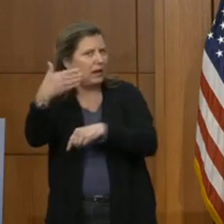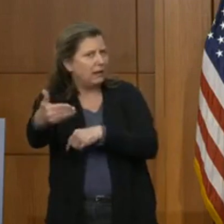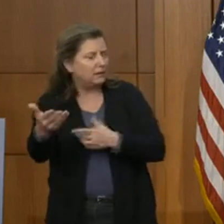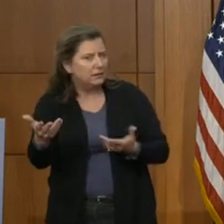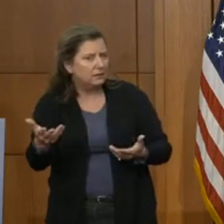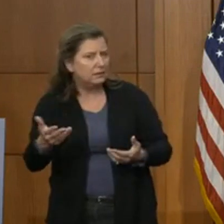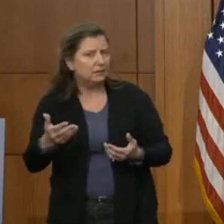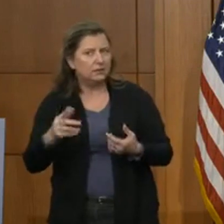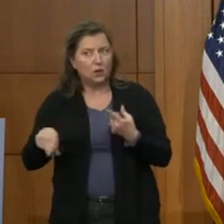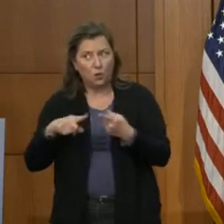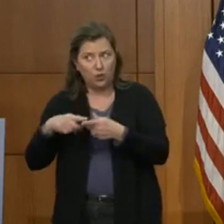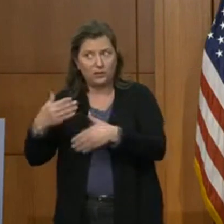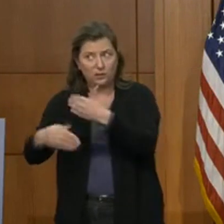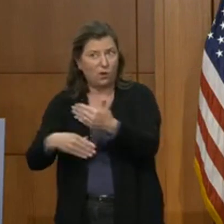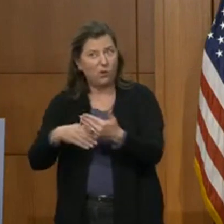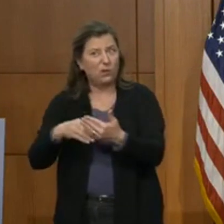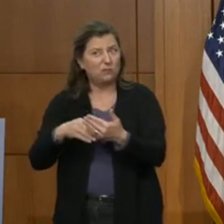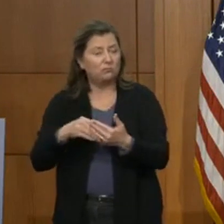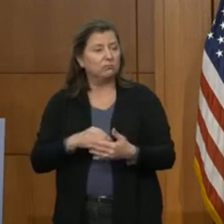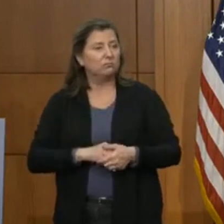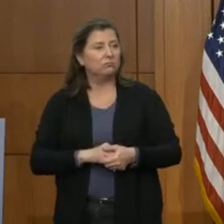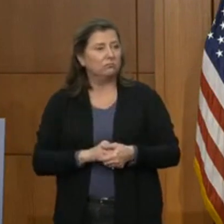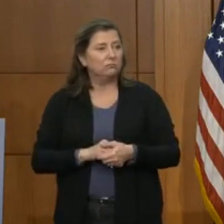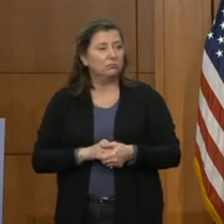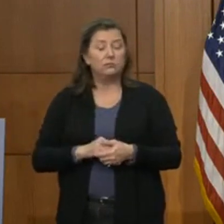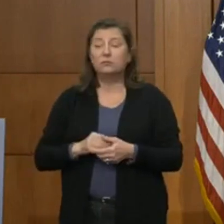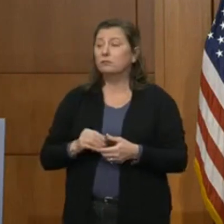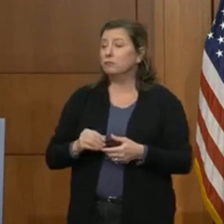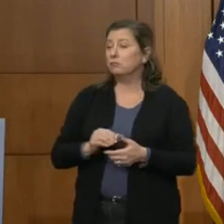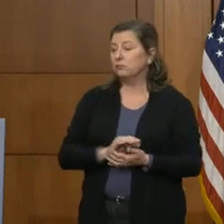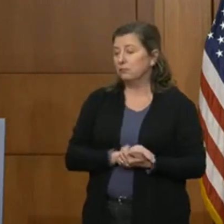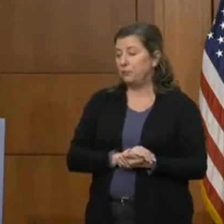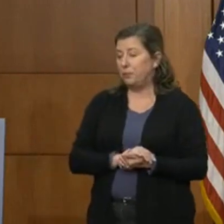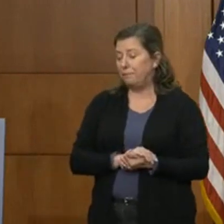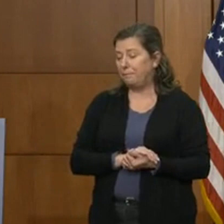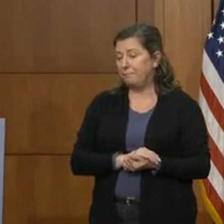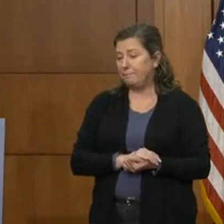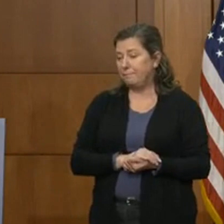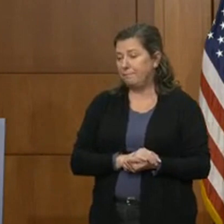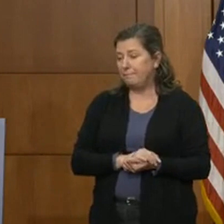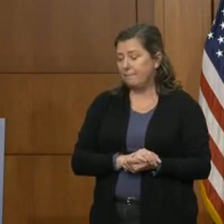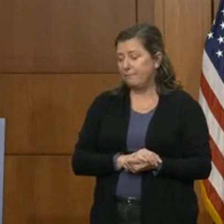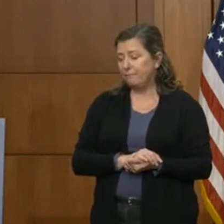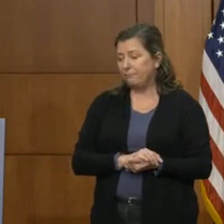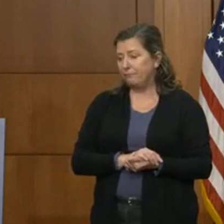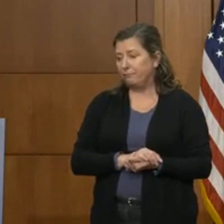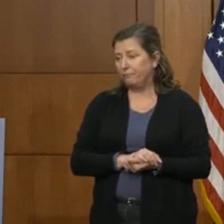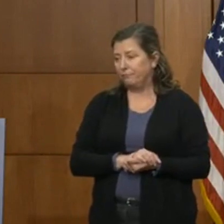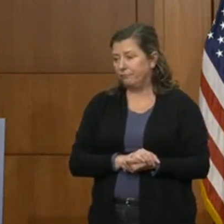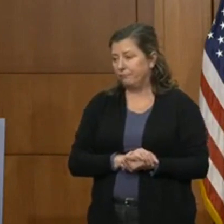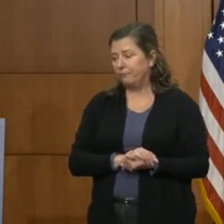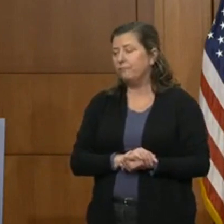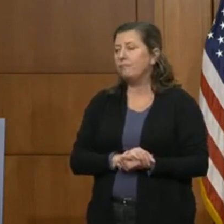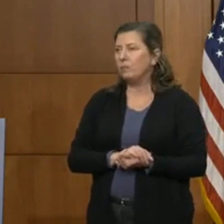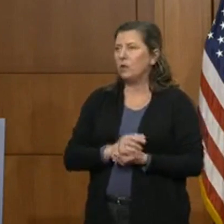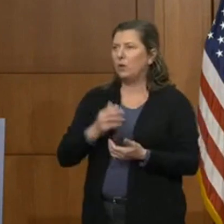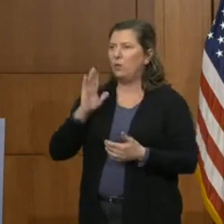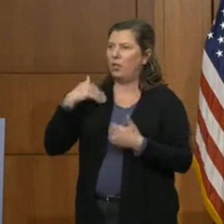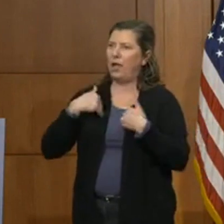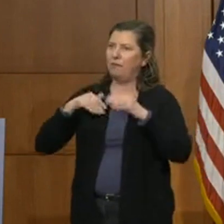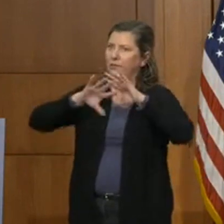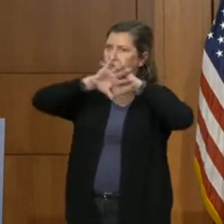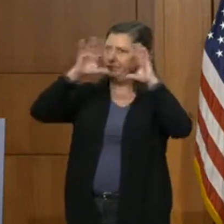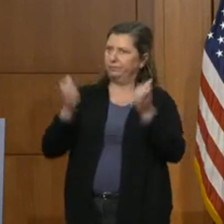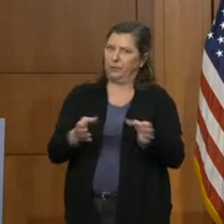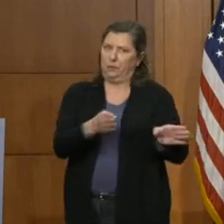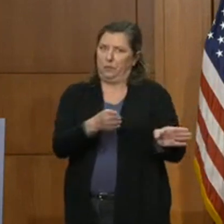as these things progress? Any idea? It'll be part of a overall plan